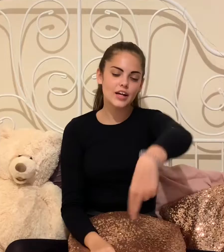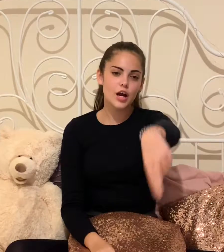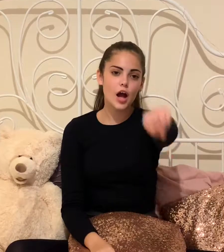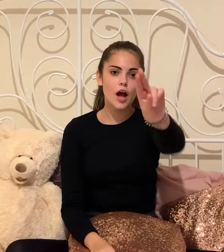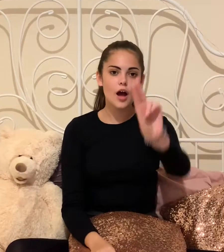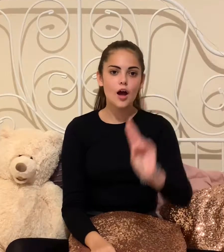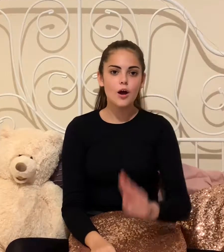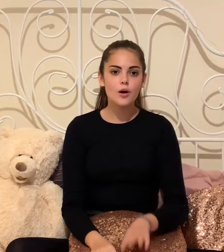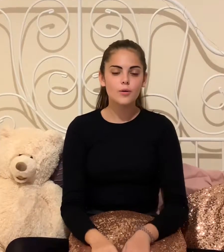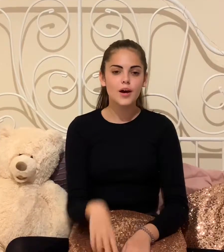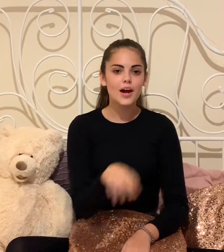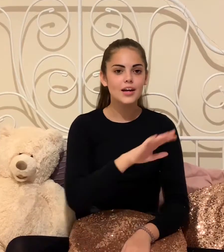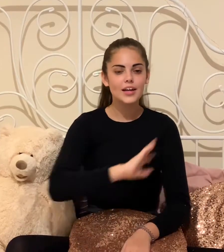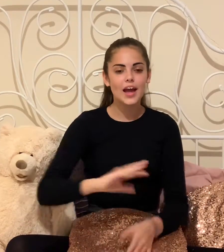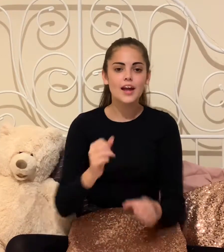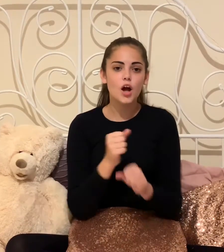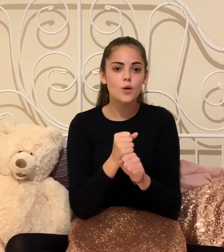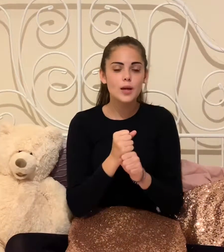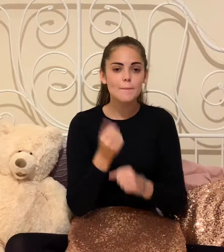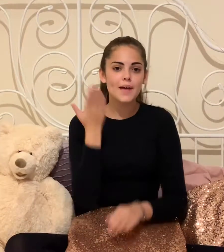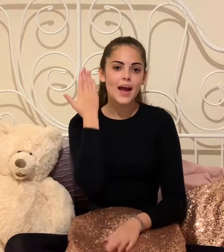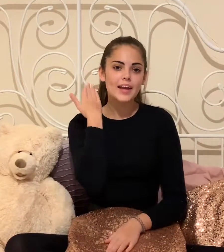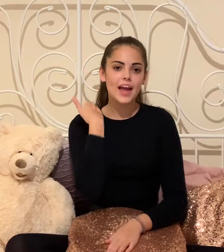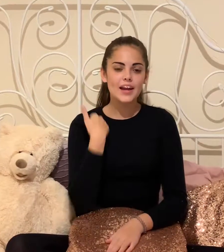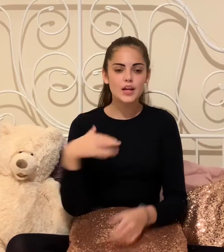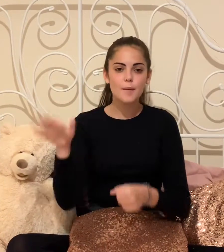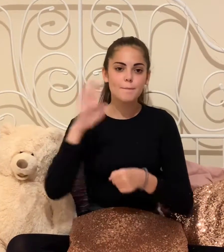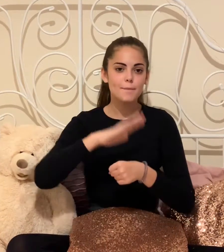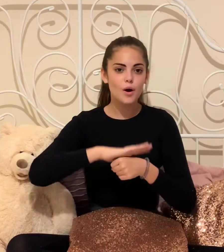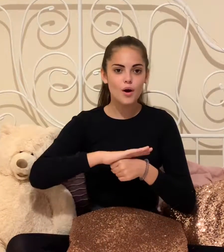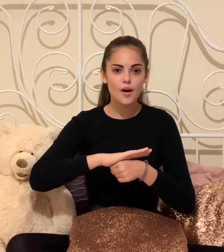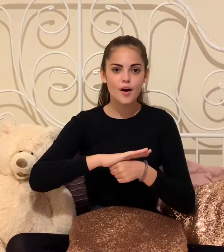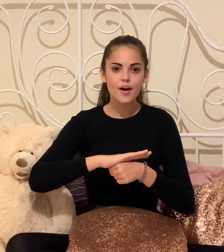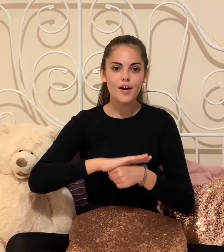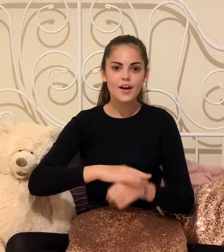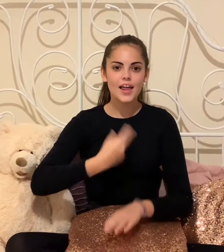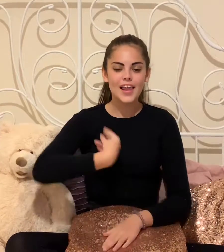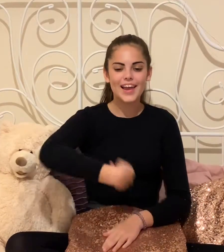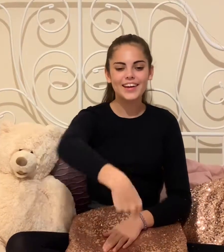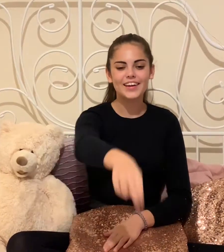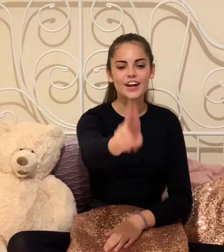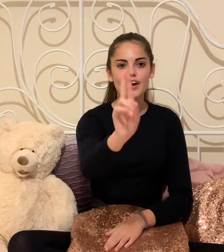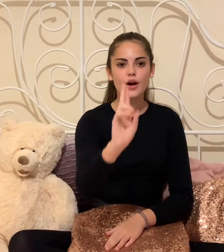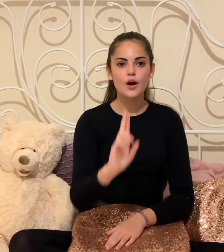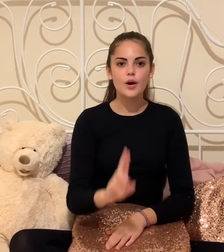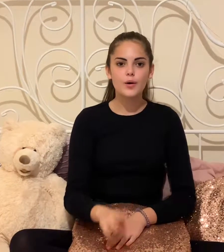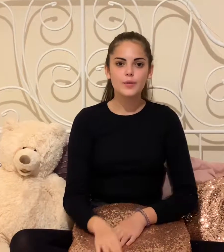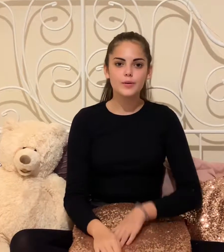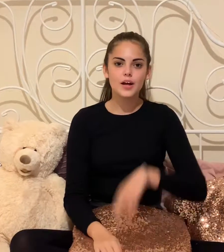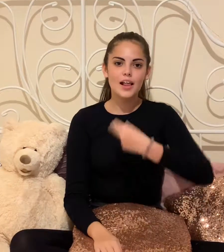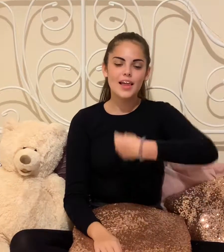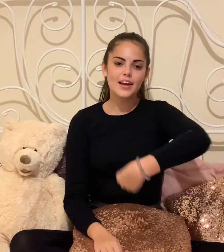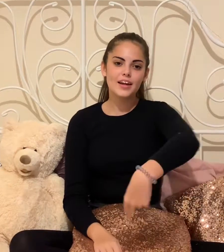go. Can't hold it back anymore. Let it go, let it